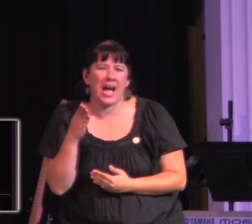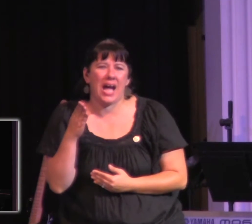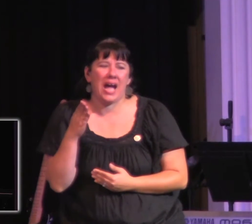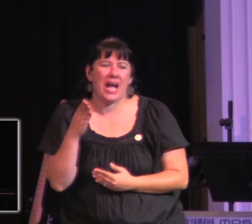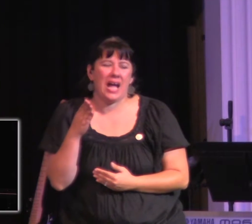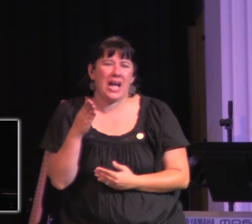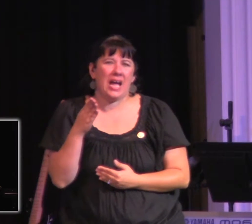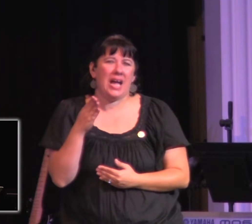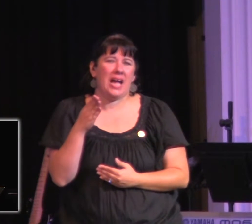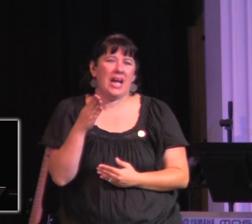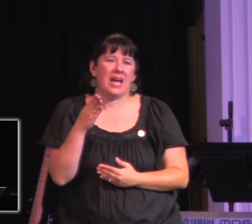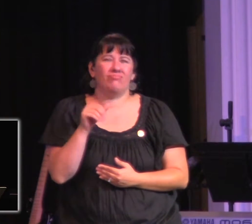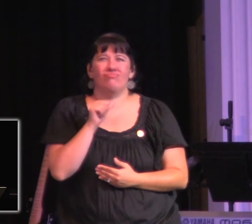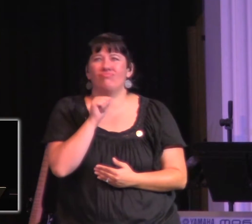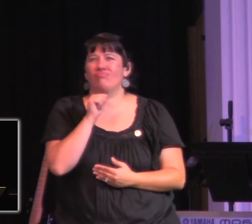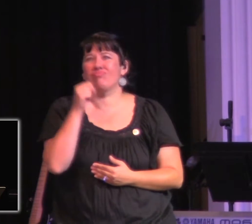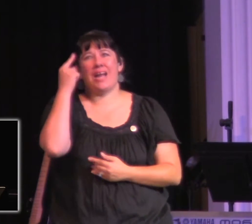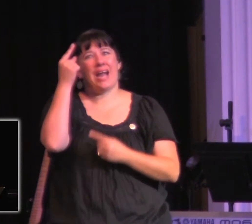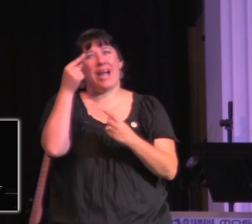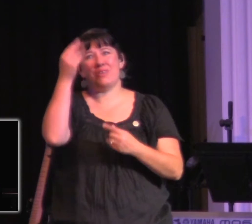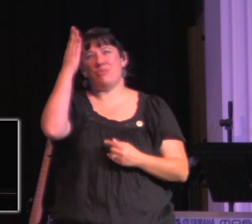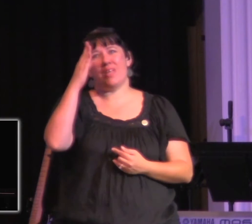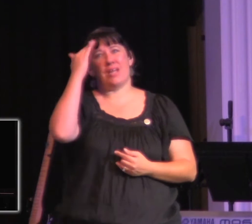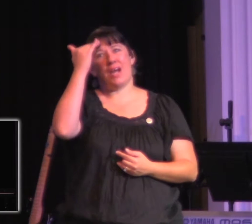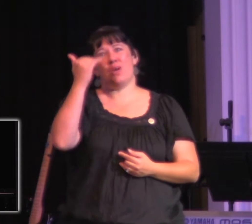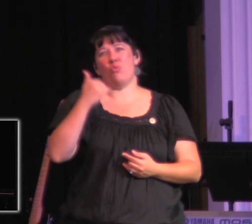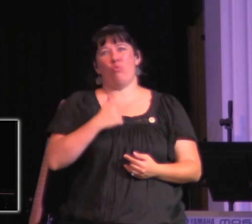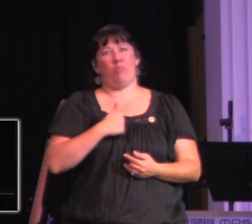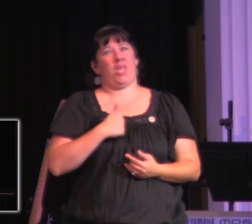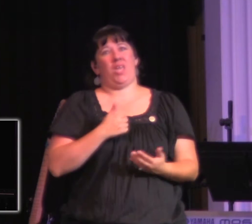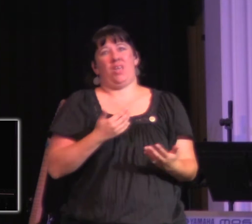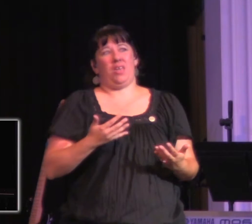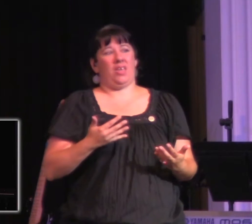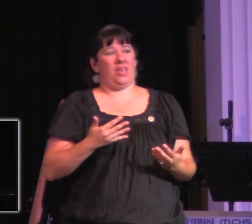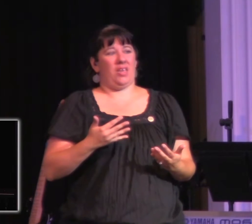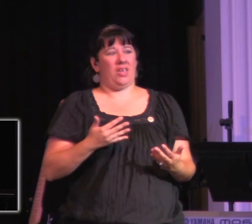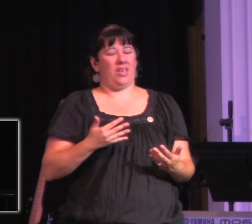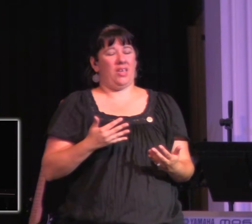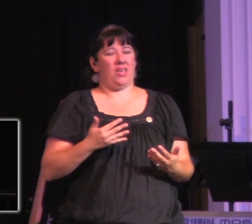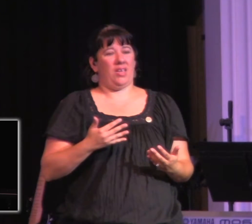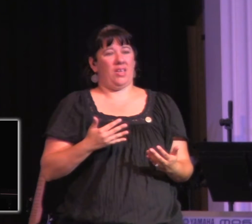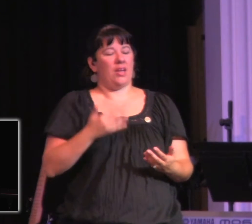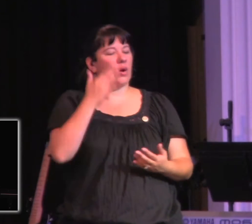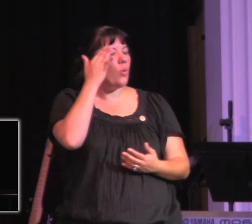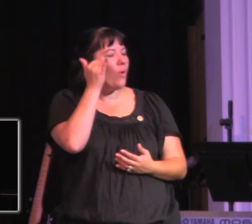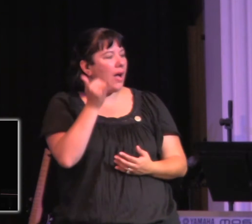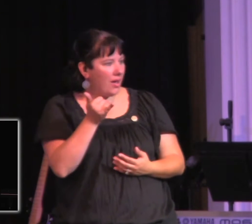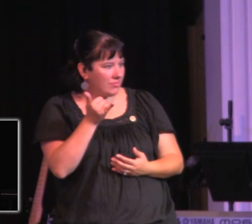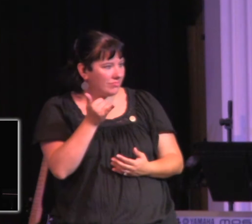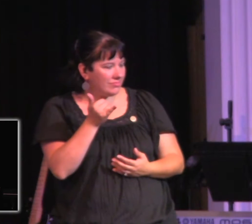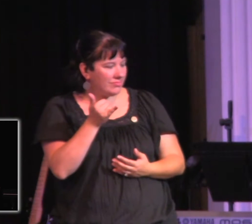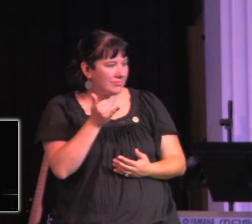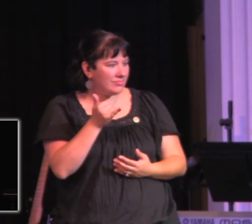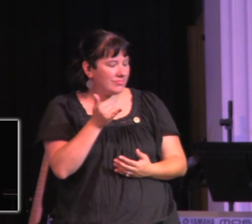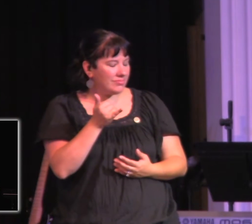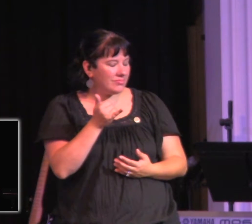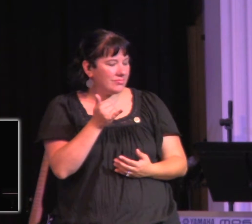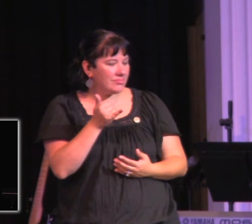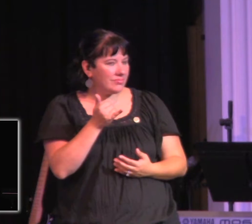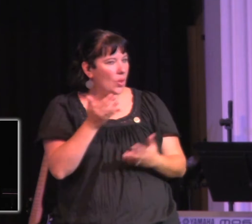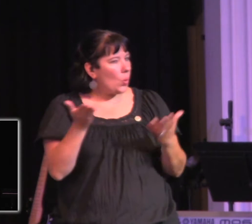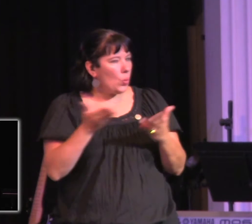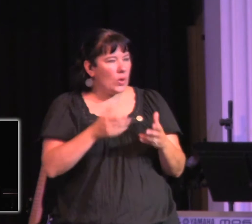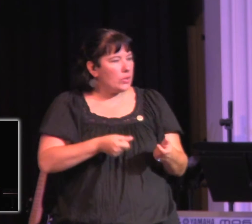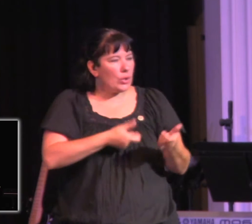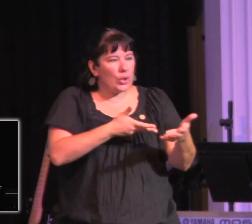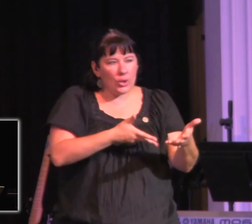God. I believe it's because of the spiritual crippling of brokenness. You know, for instance,